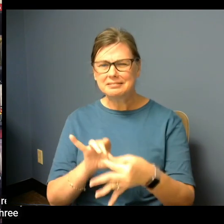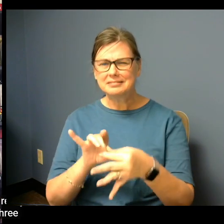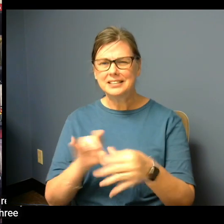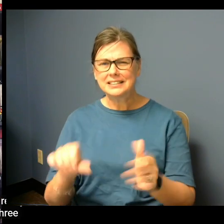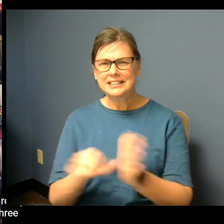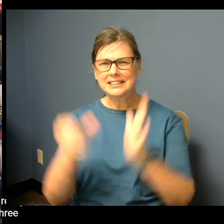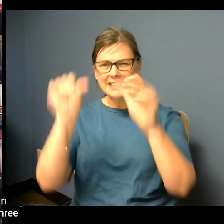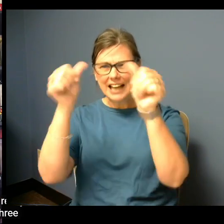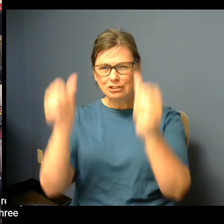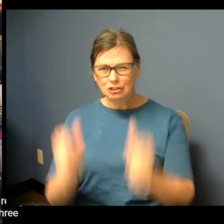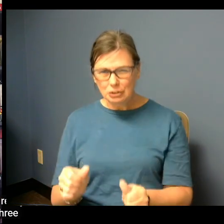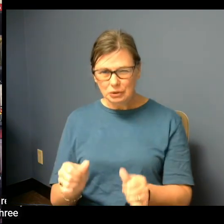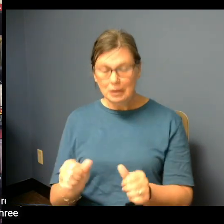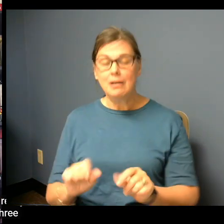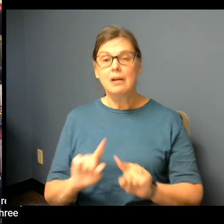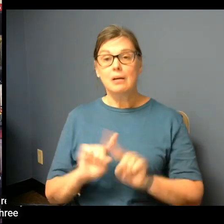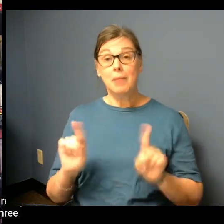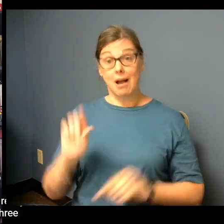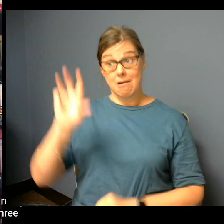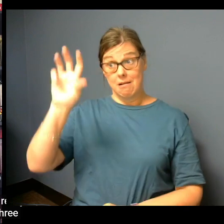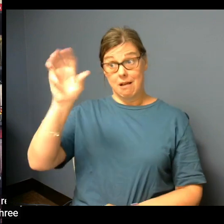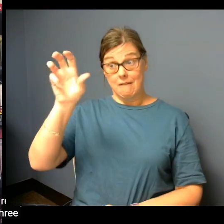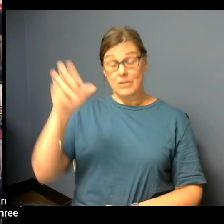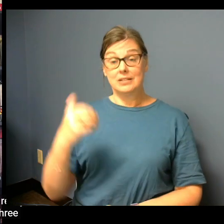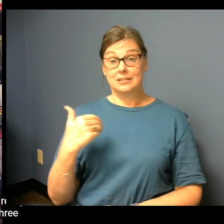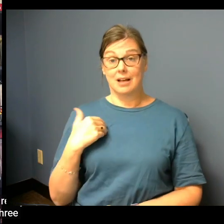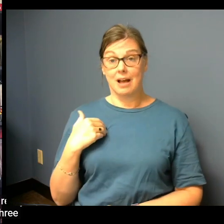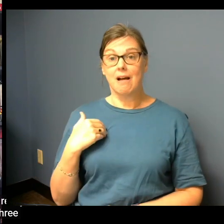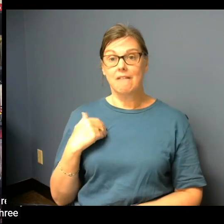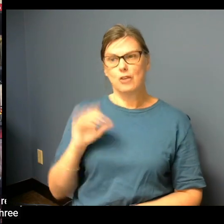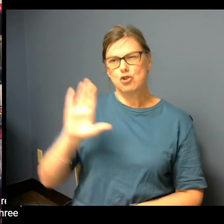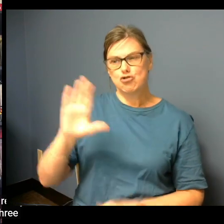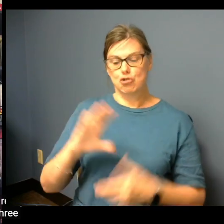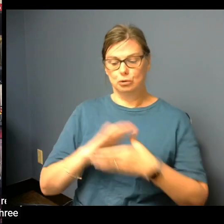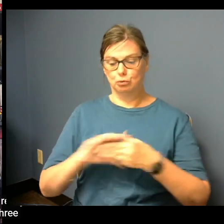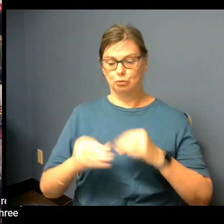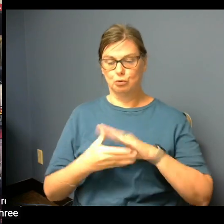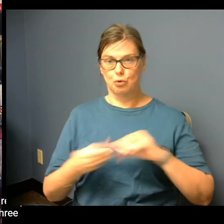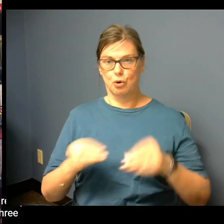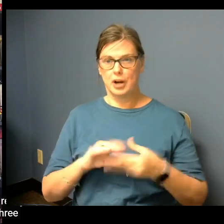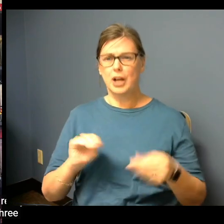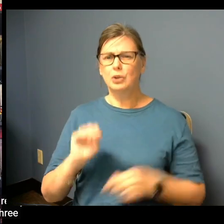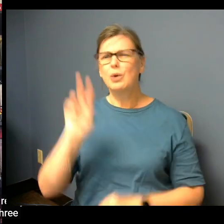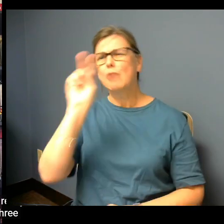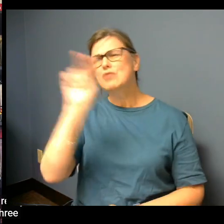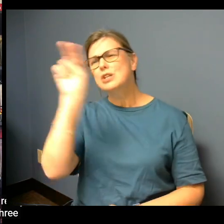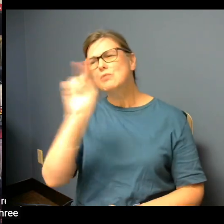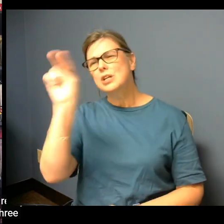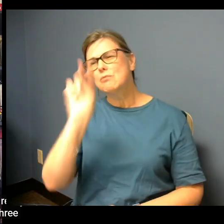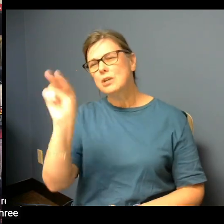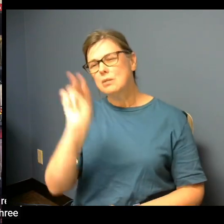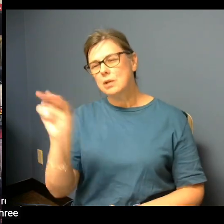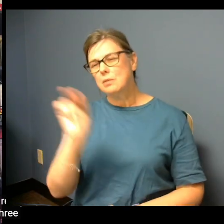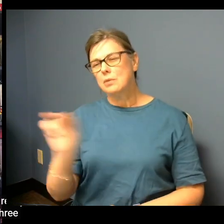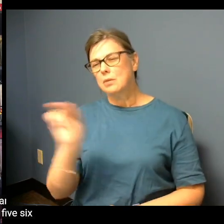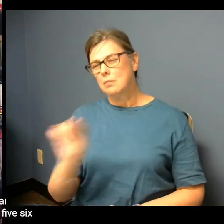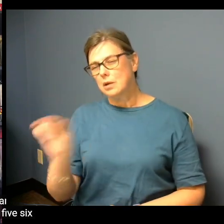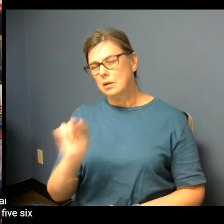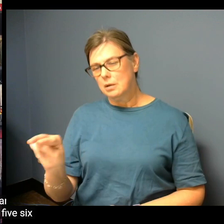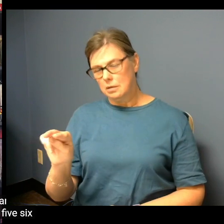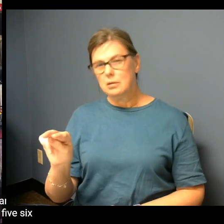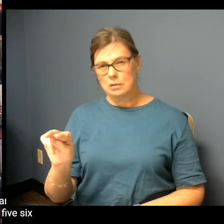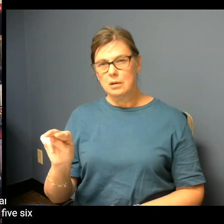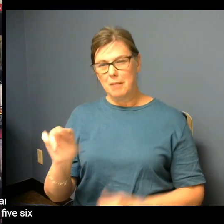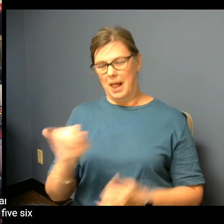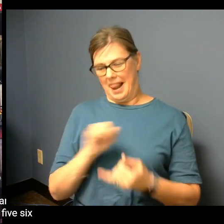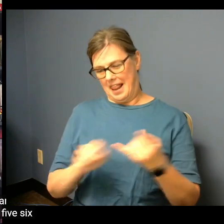biography of her. You can like really skim like probably the first like 3/4